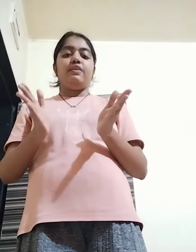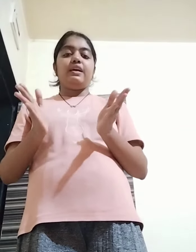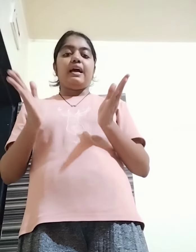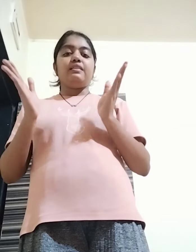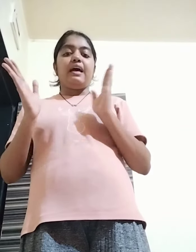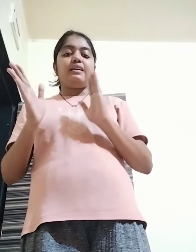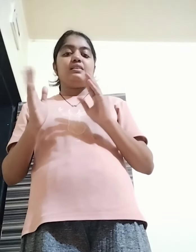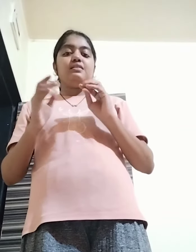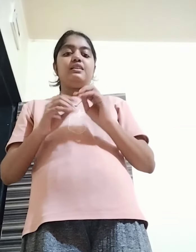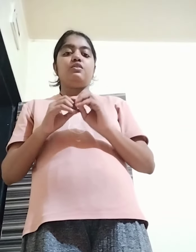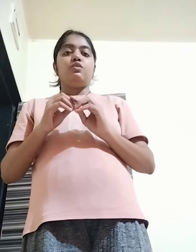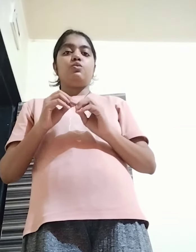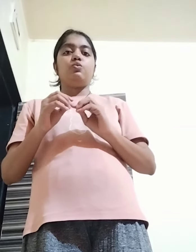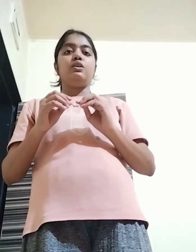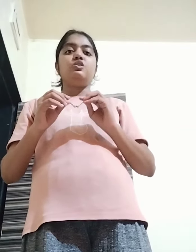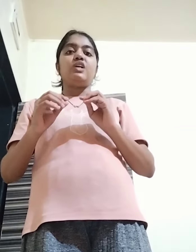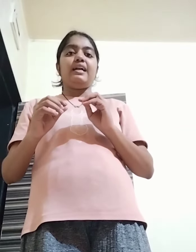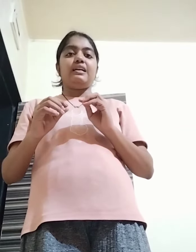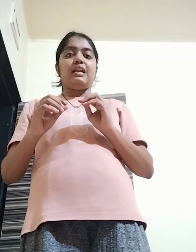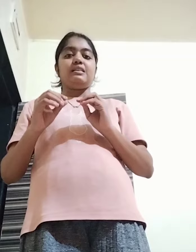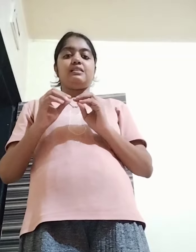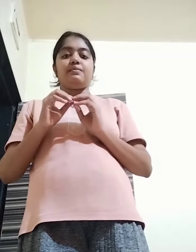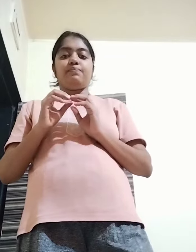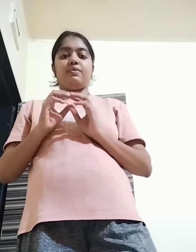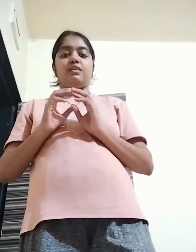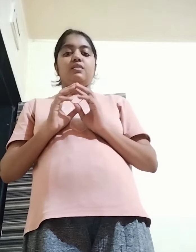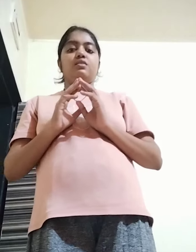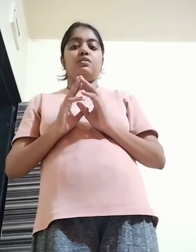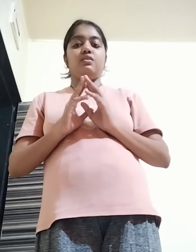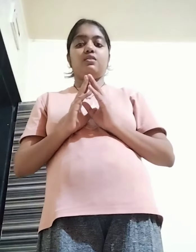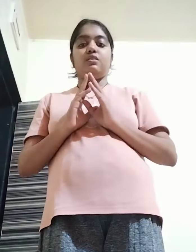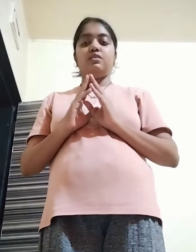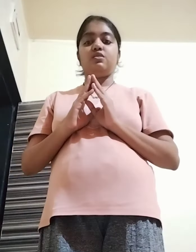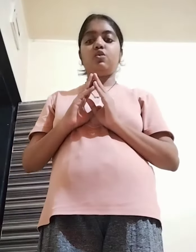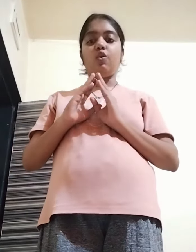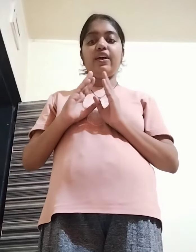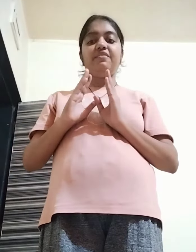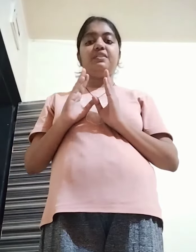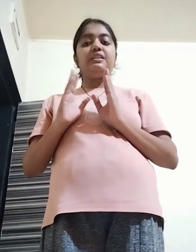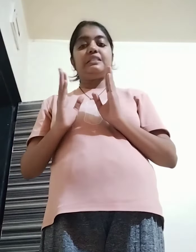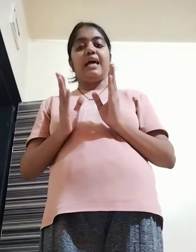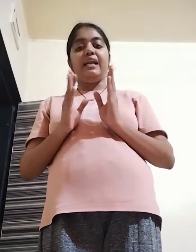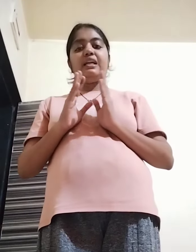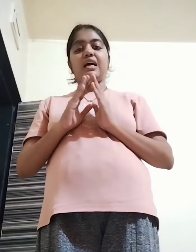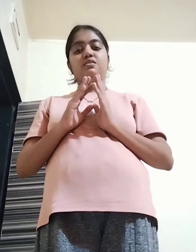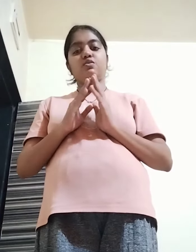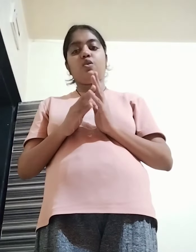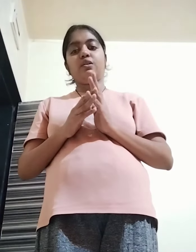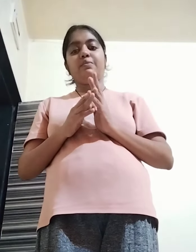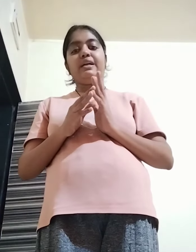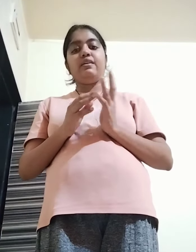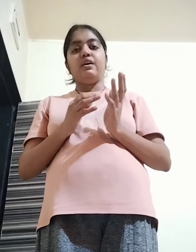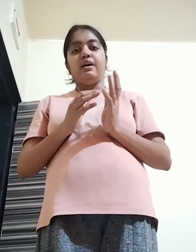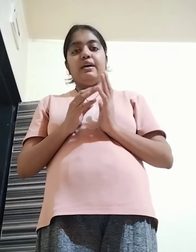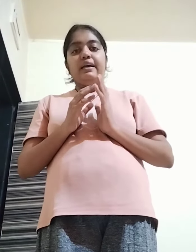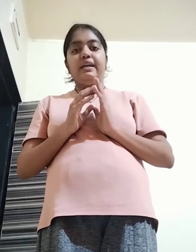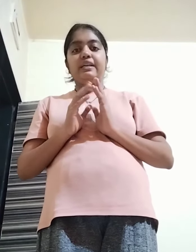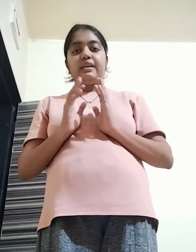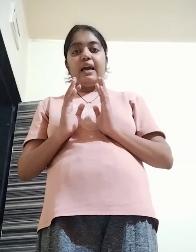can access it through the child class. So if the child class is not made, it